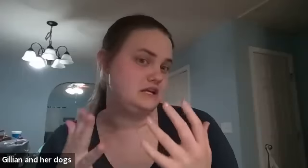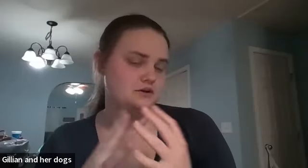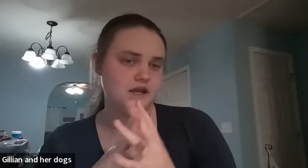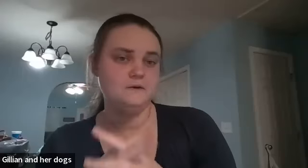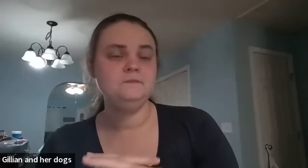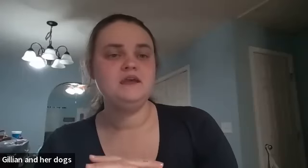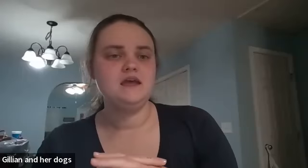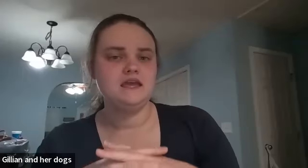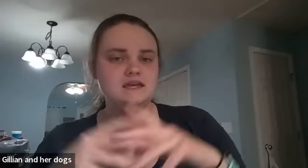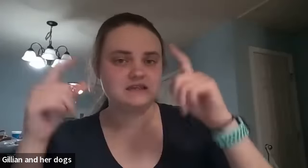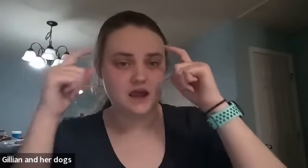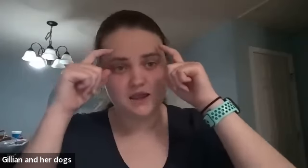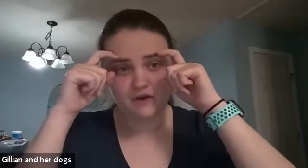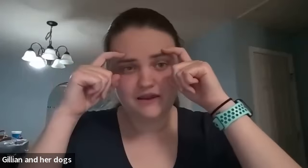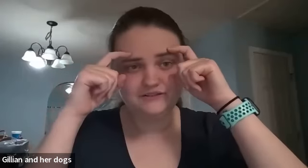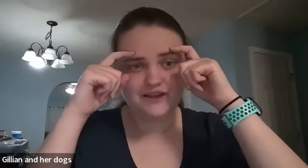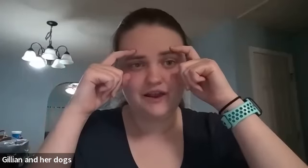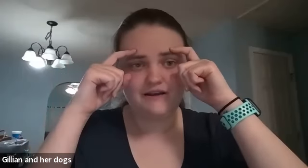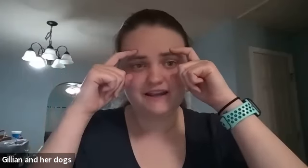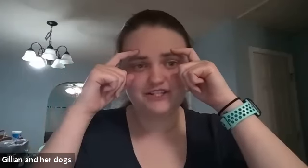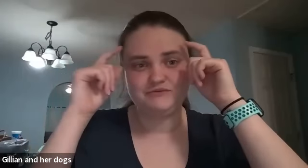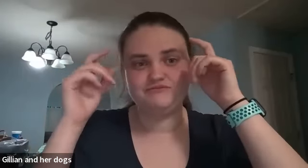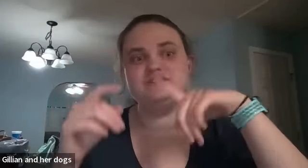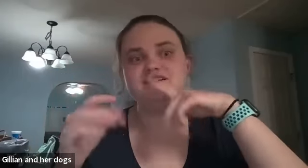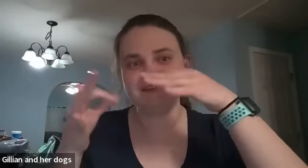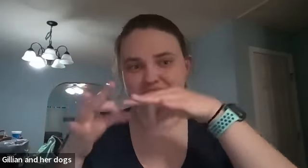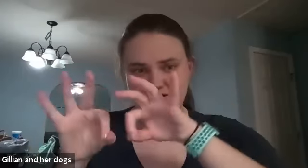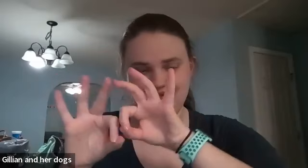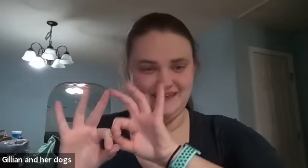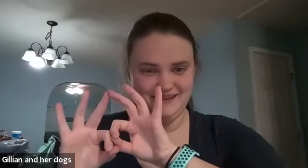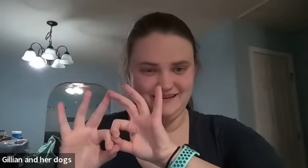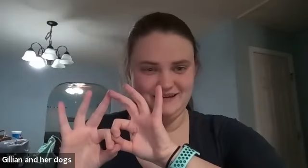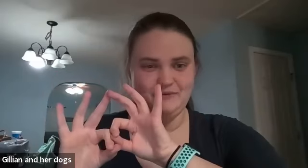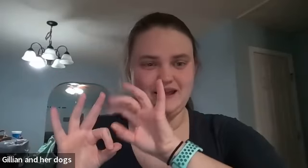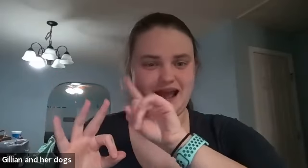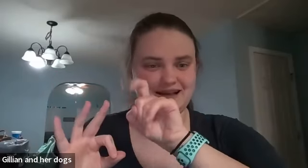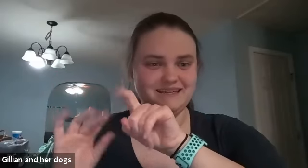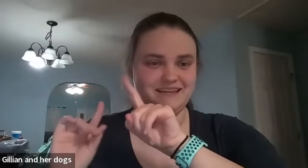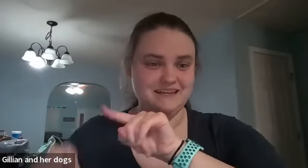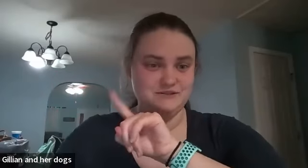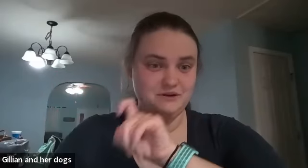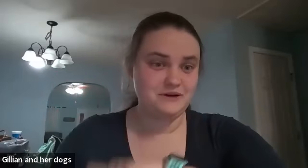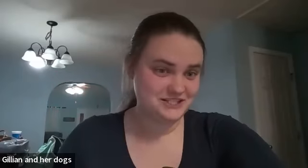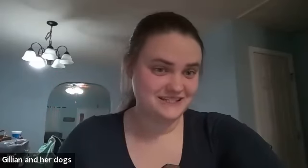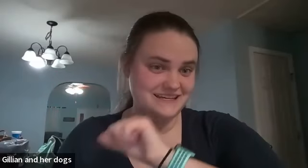here now, is eyebrows are actually a really important thing when asking and answering questions in